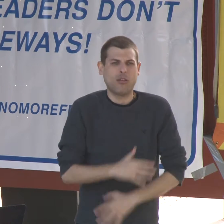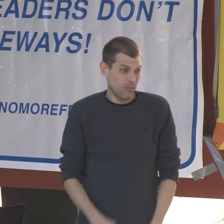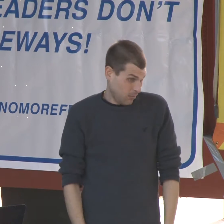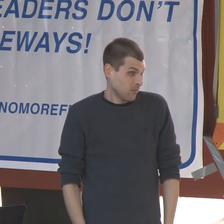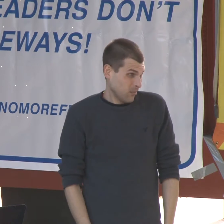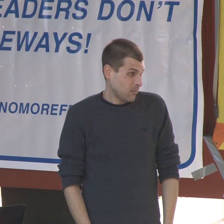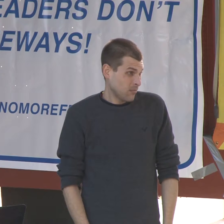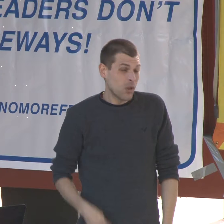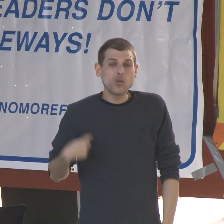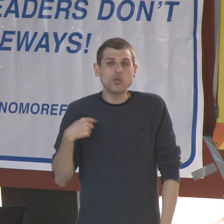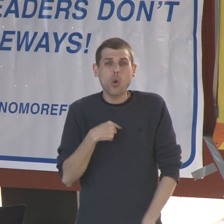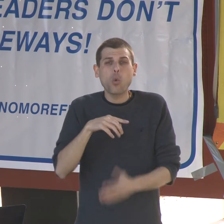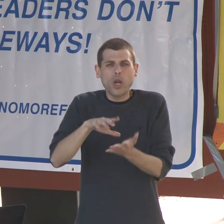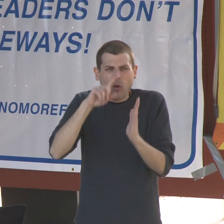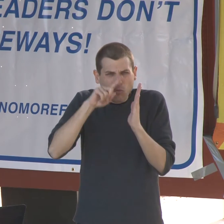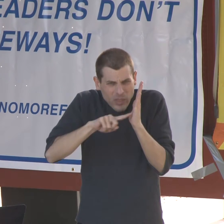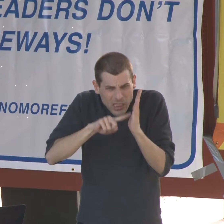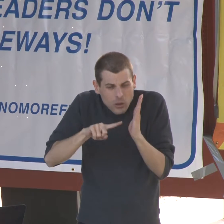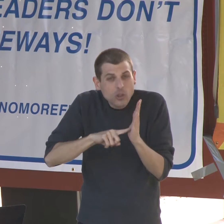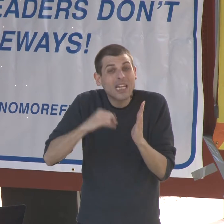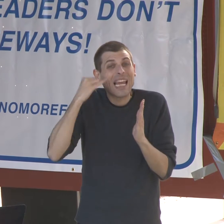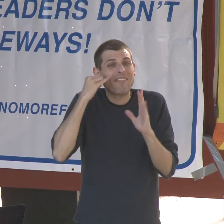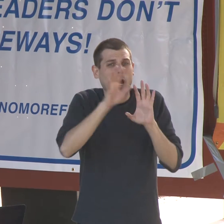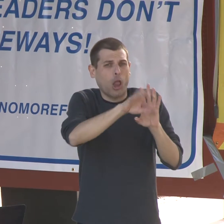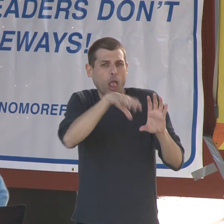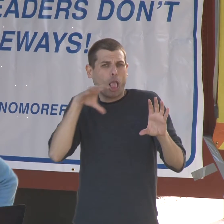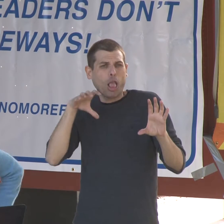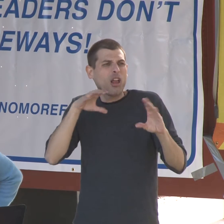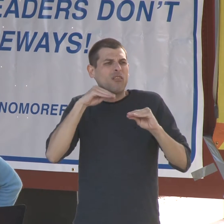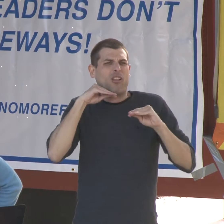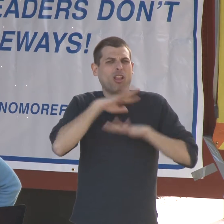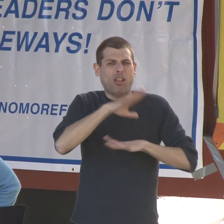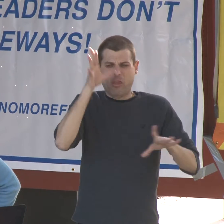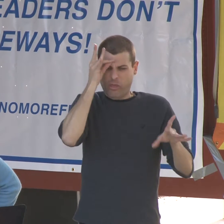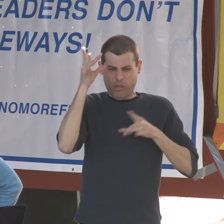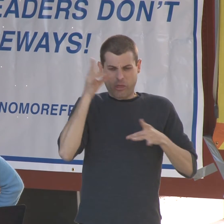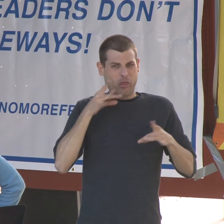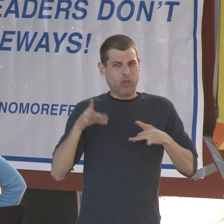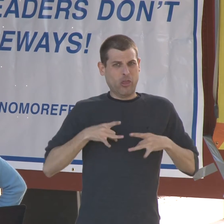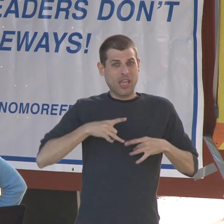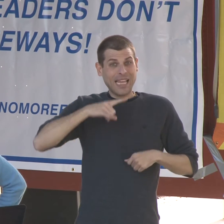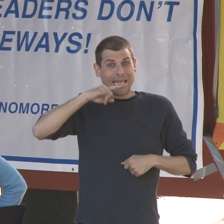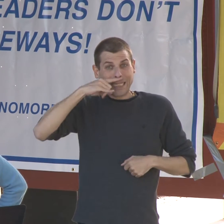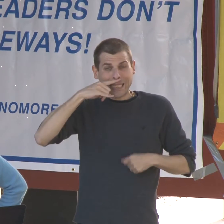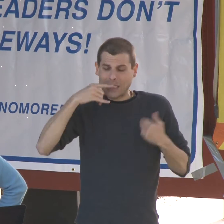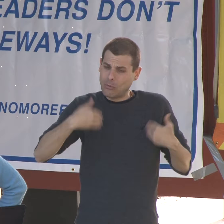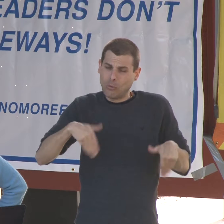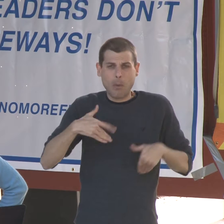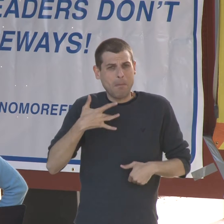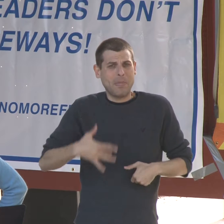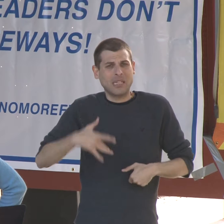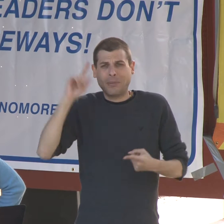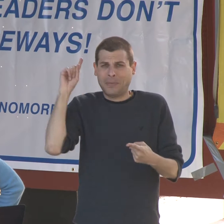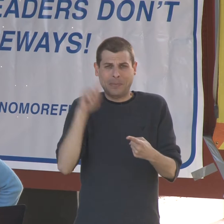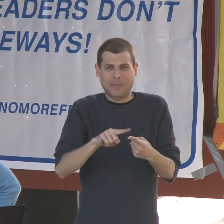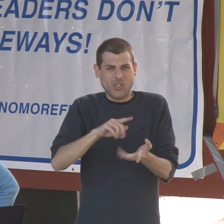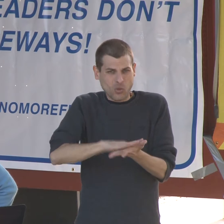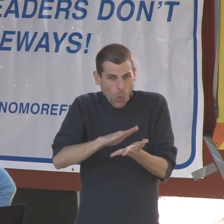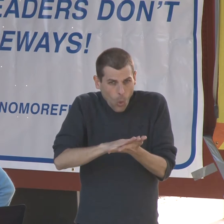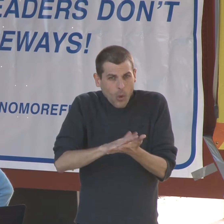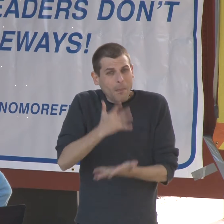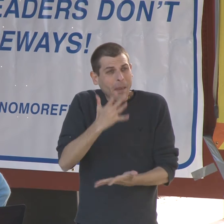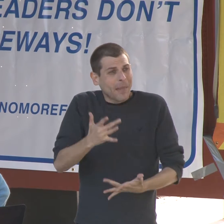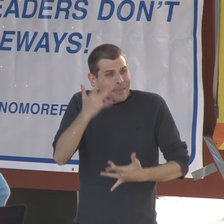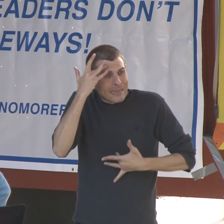decreased student attendance and performance. Children are most vulnerable to the long-term impacts from